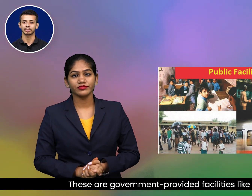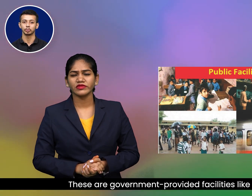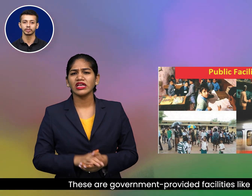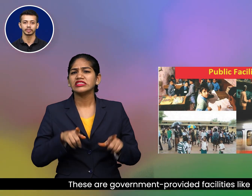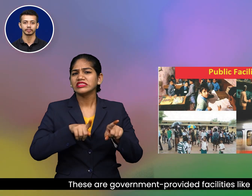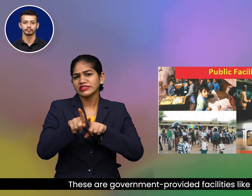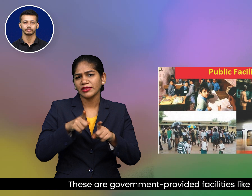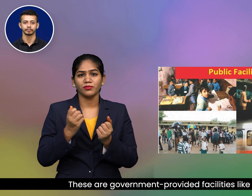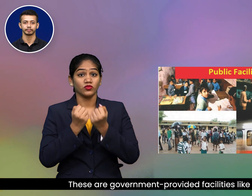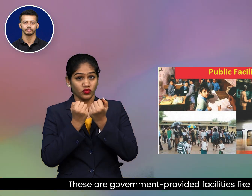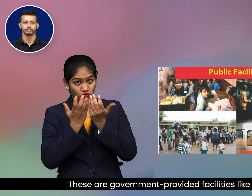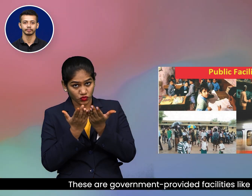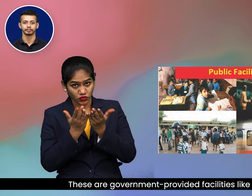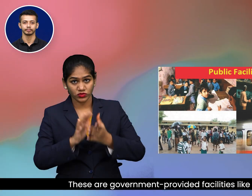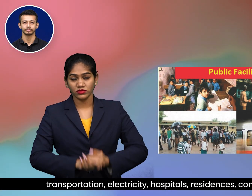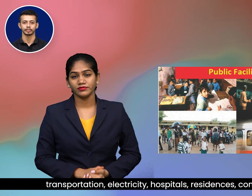like schools,